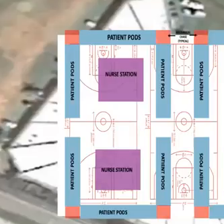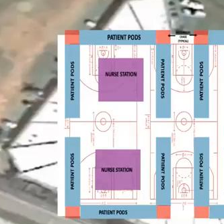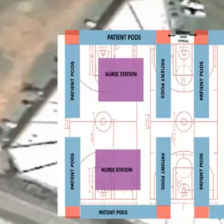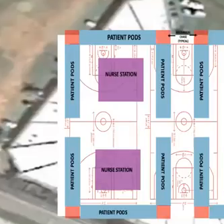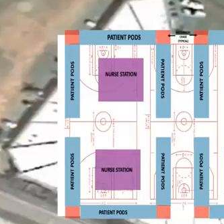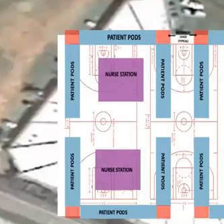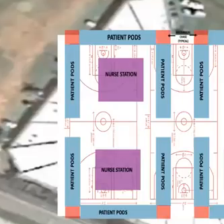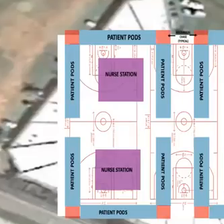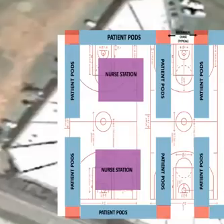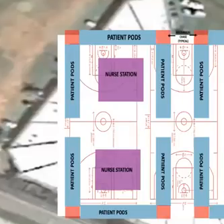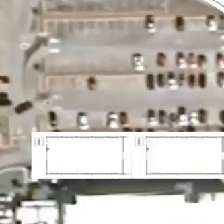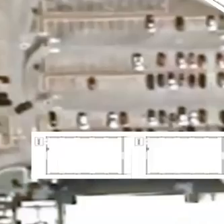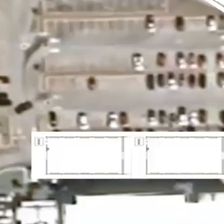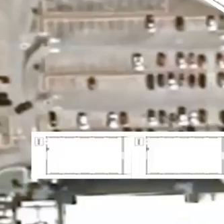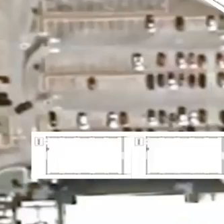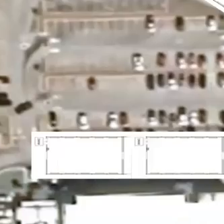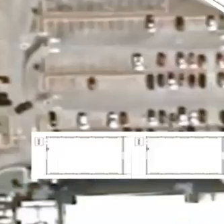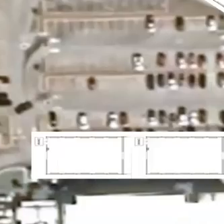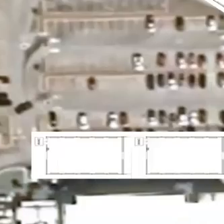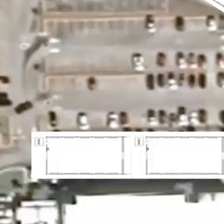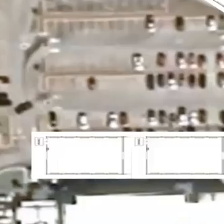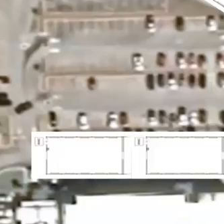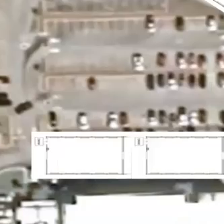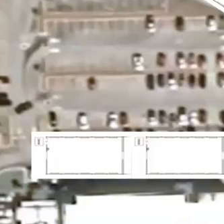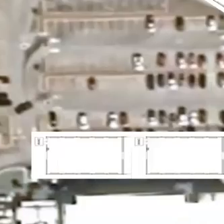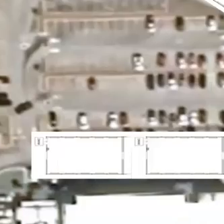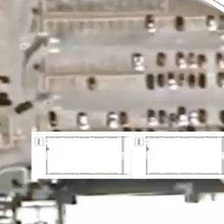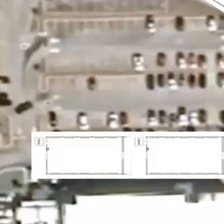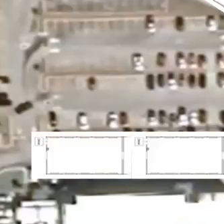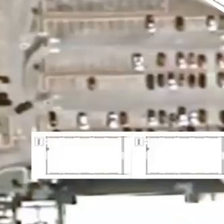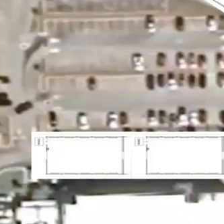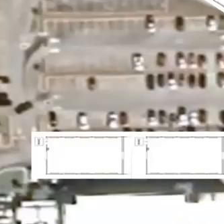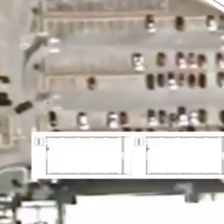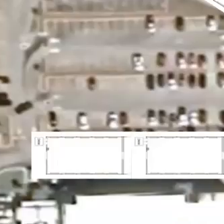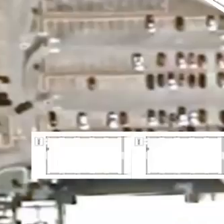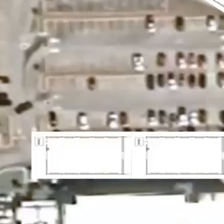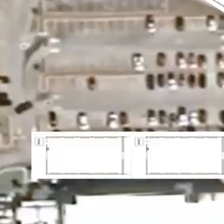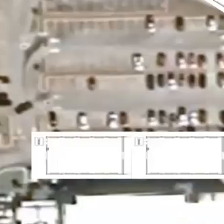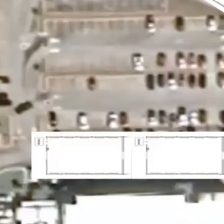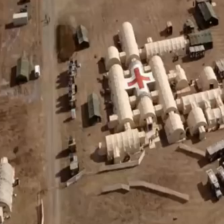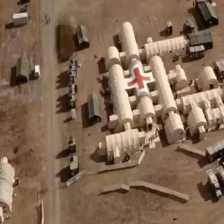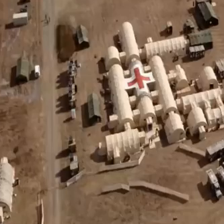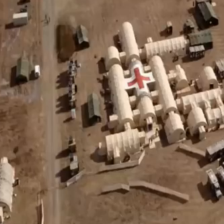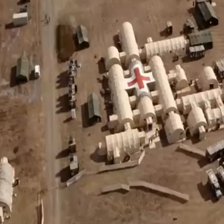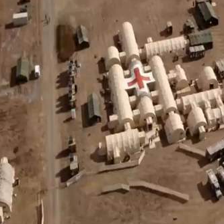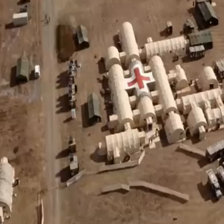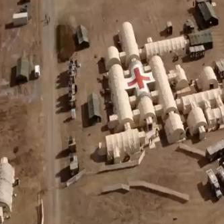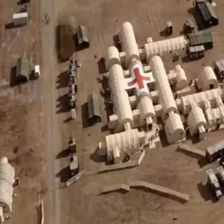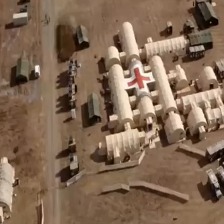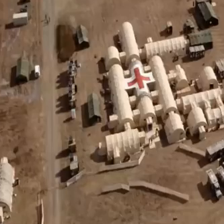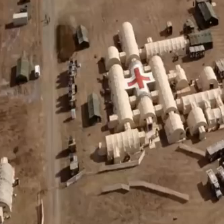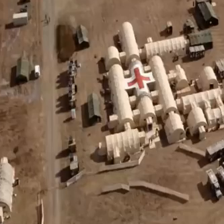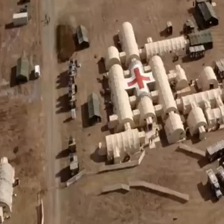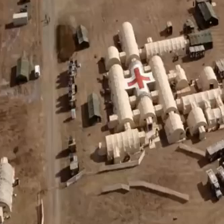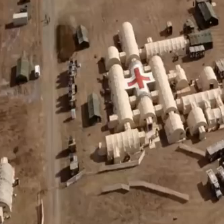the while ensuring high quality care. The Governor has mobilized guard assets to be placed at the